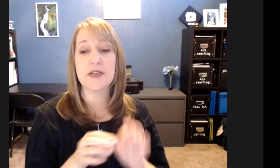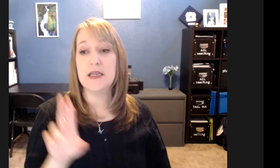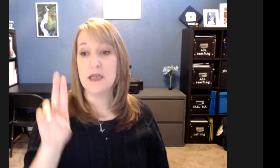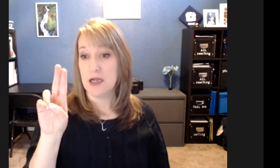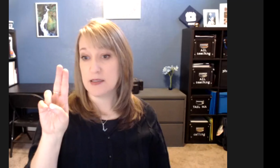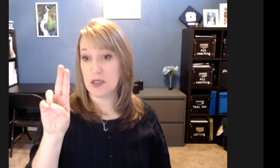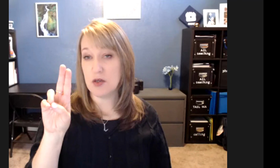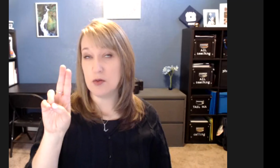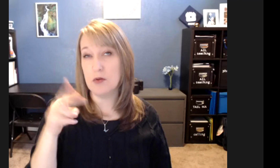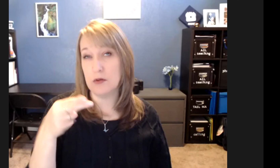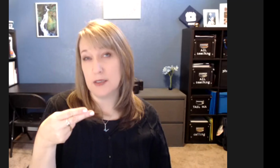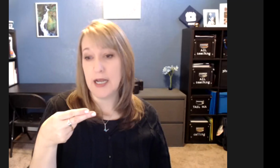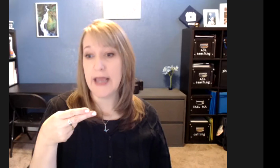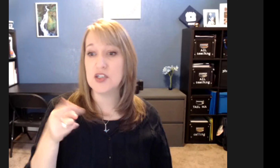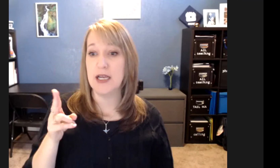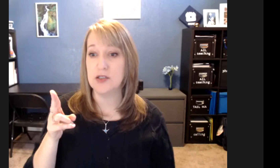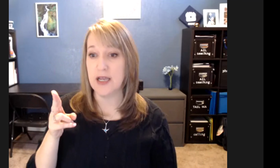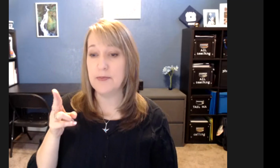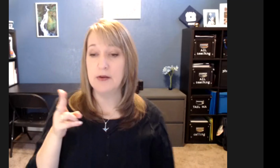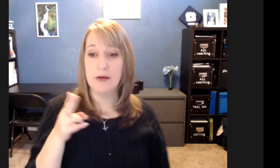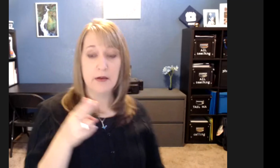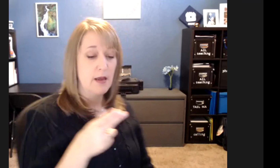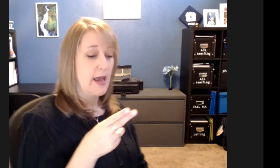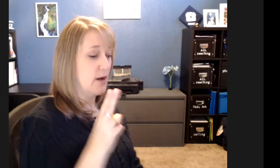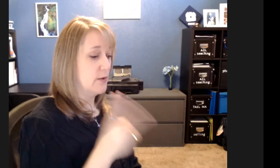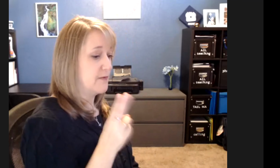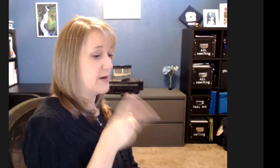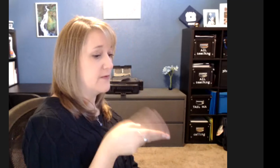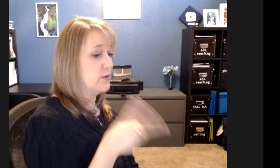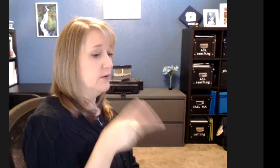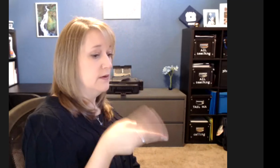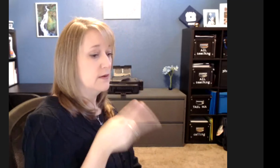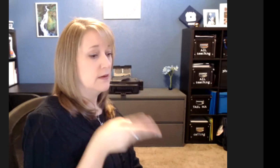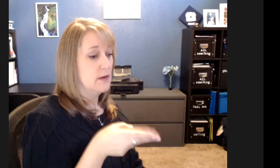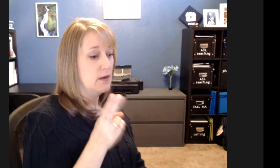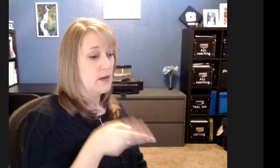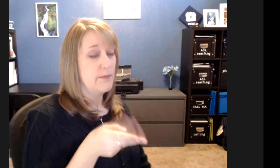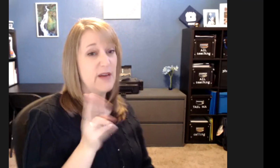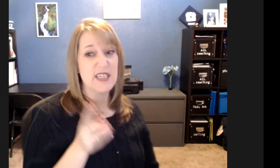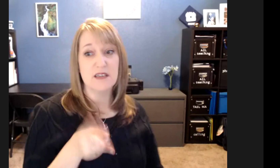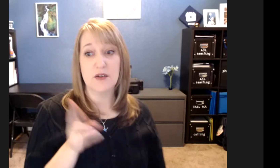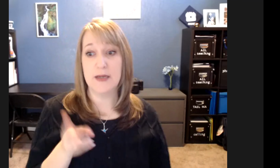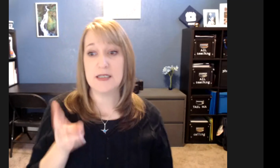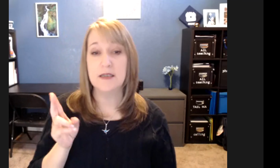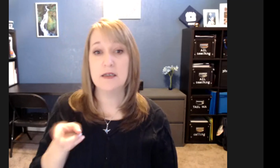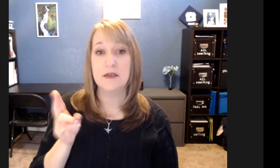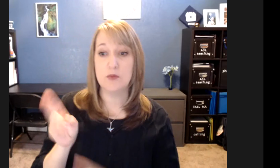History is a U, or really an H hand shape, out in front of you, bouncing a little bit with